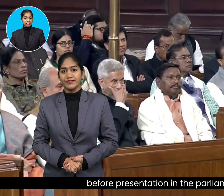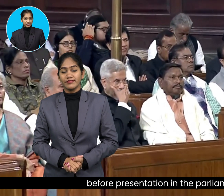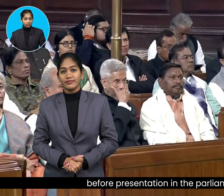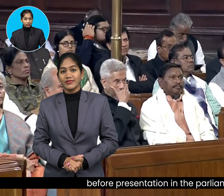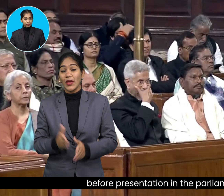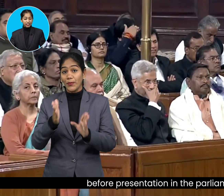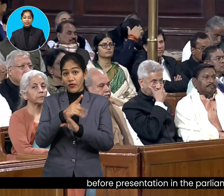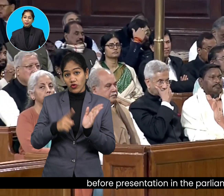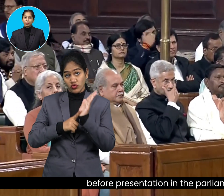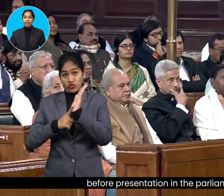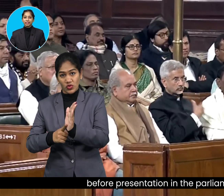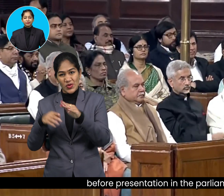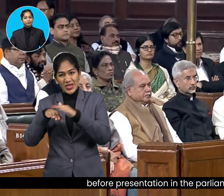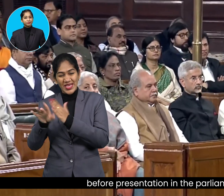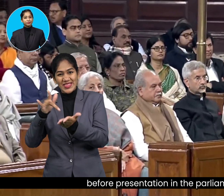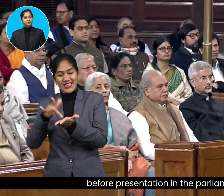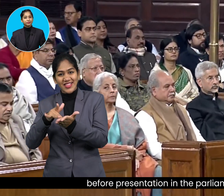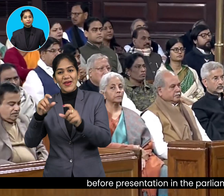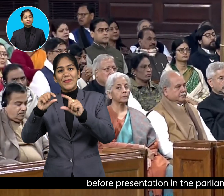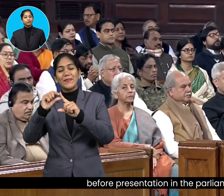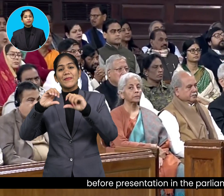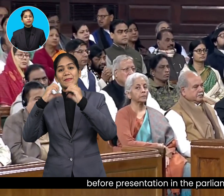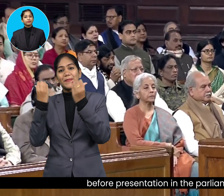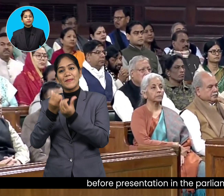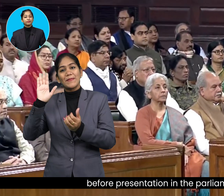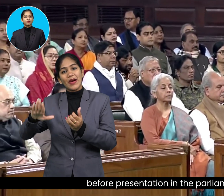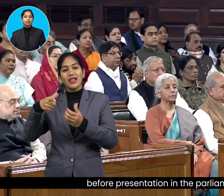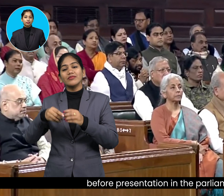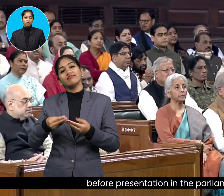Before presentation in the Parliament.